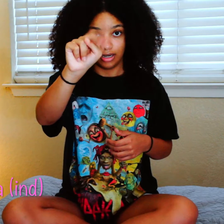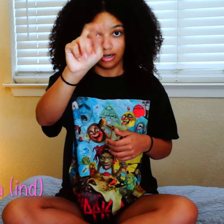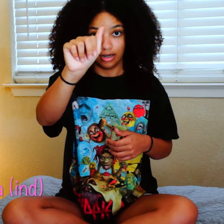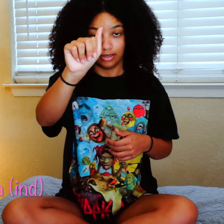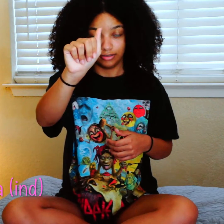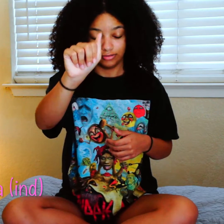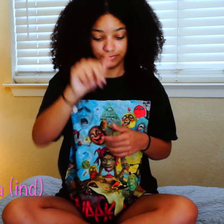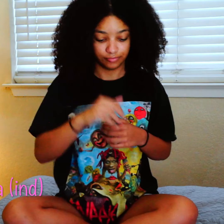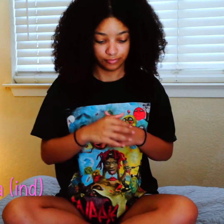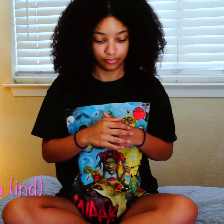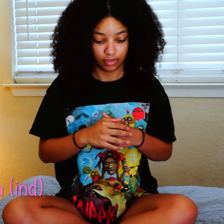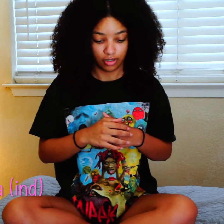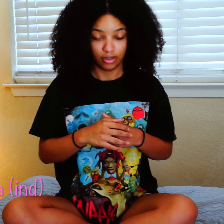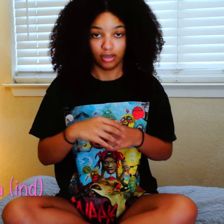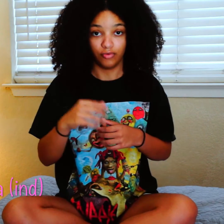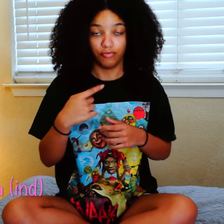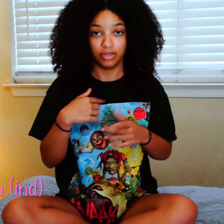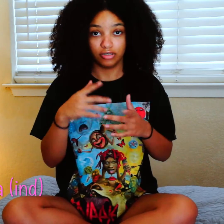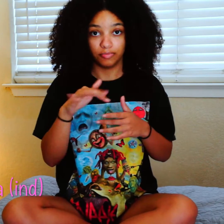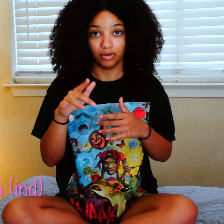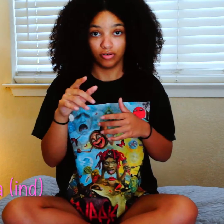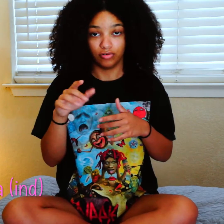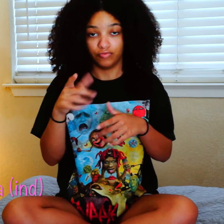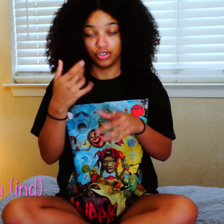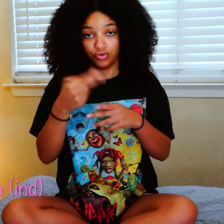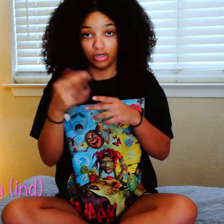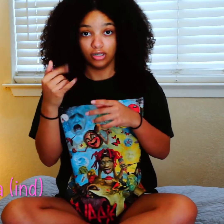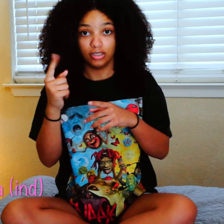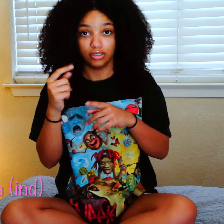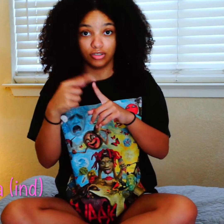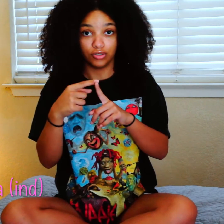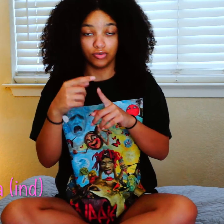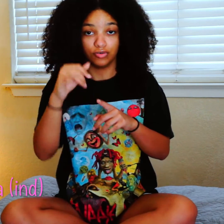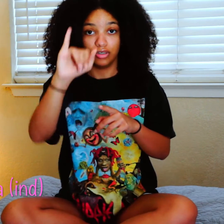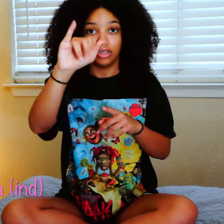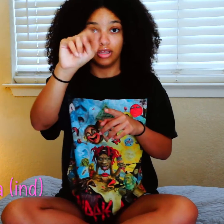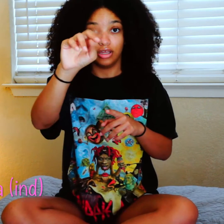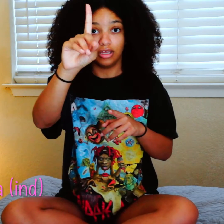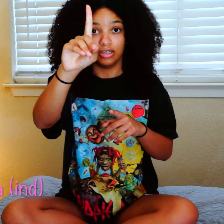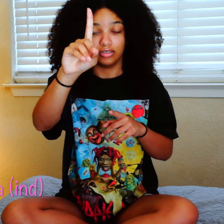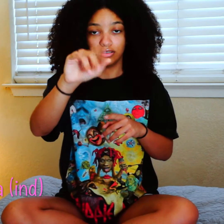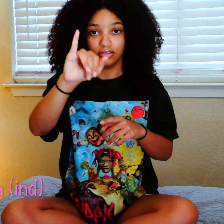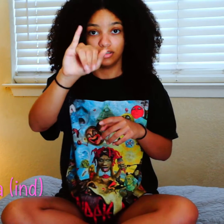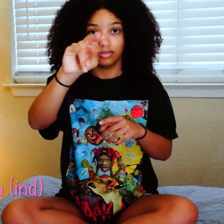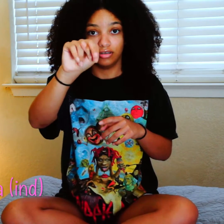Indiana. And we shorten it to end.